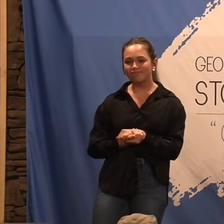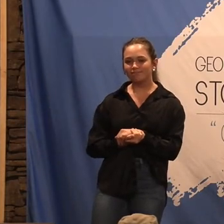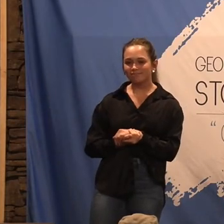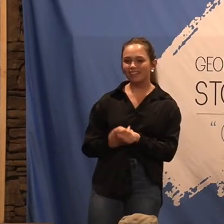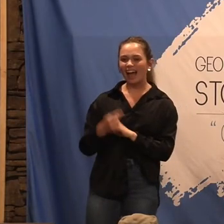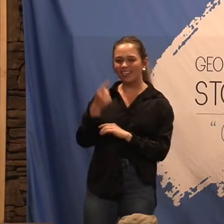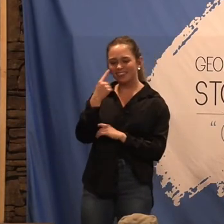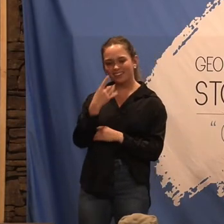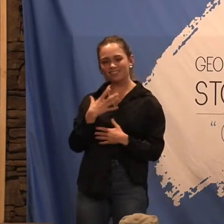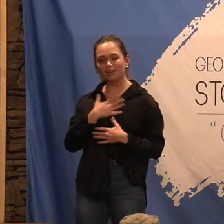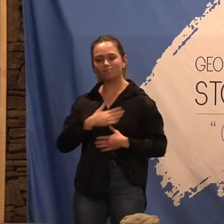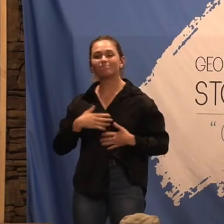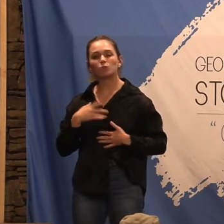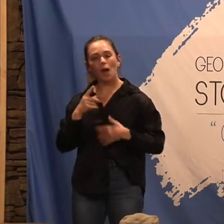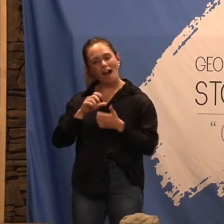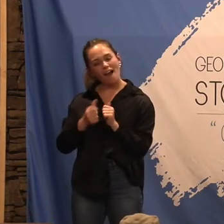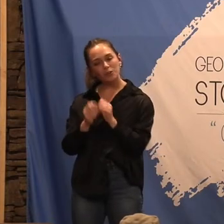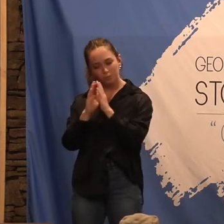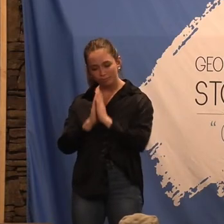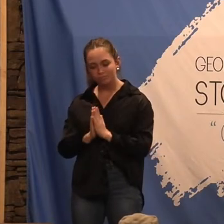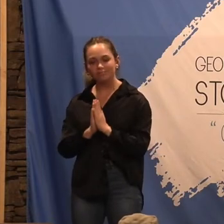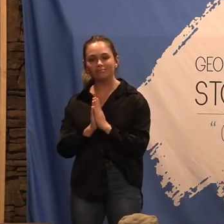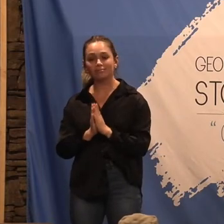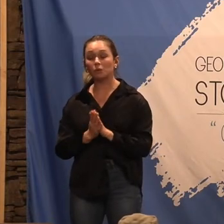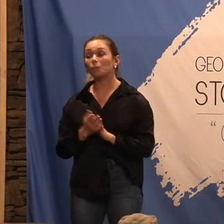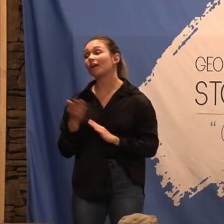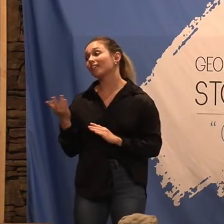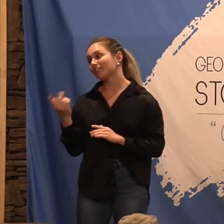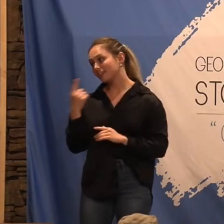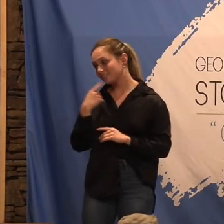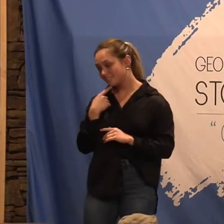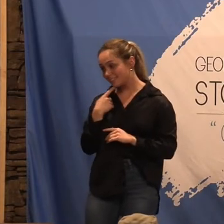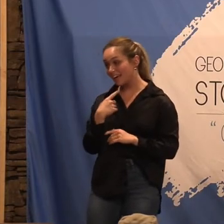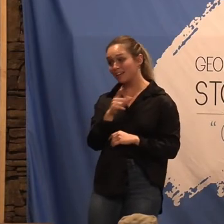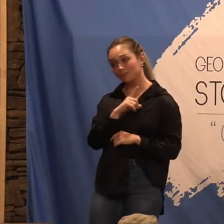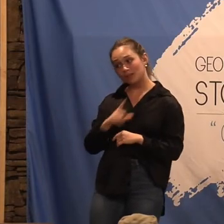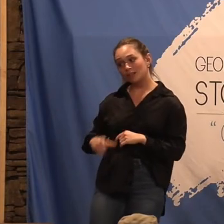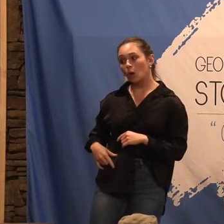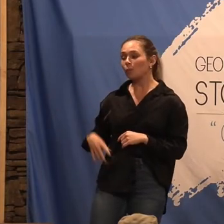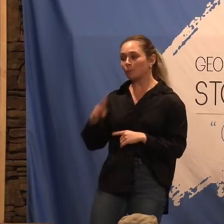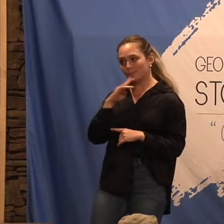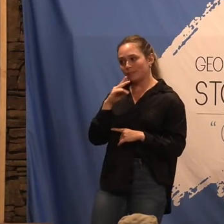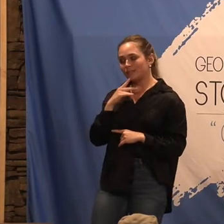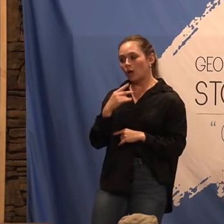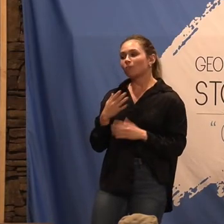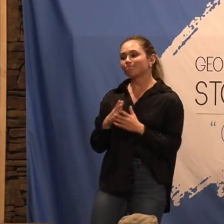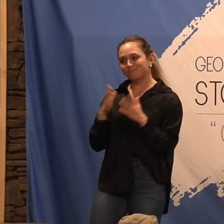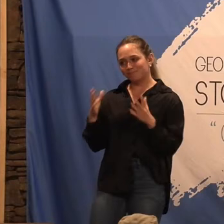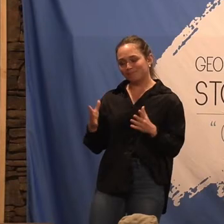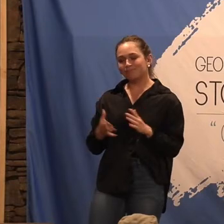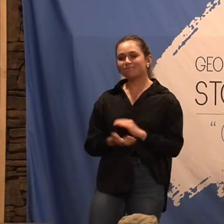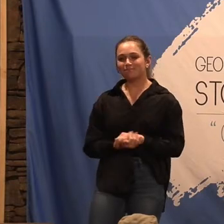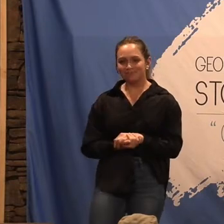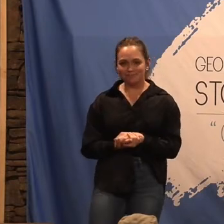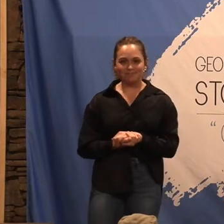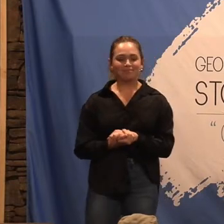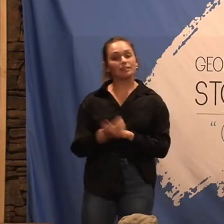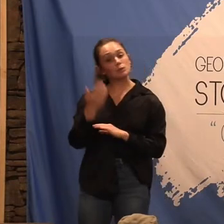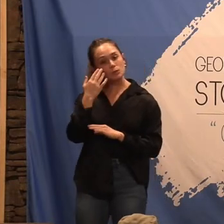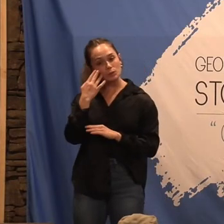like the way you pray. He said, well, like I say, me and the Lord's on speaking terms pretty good. He said, you